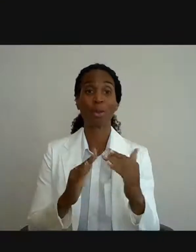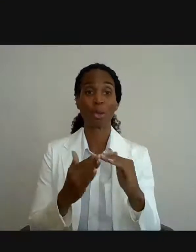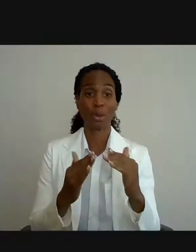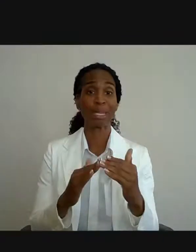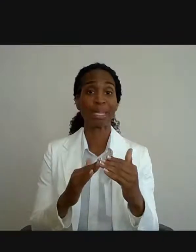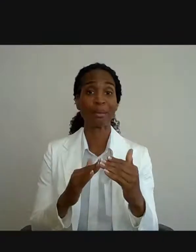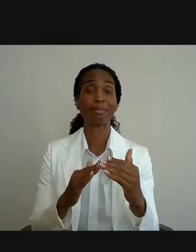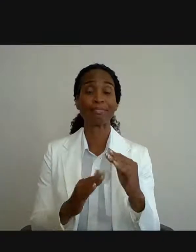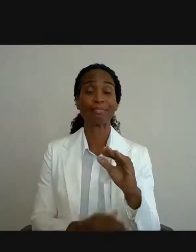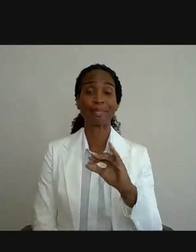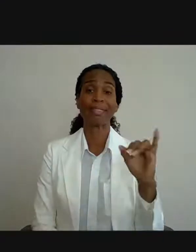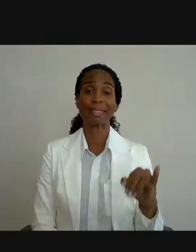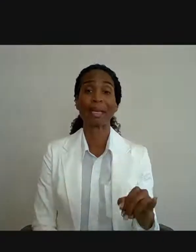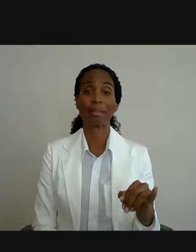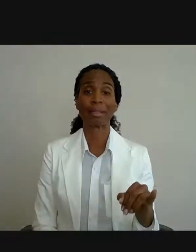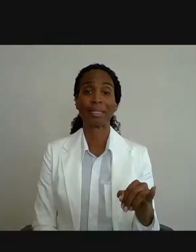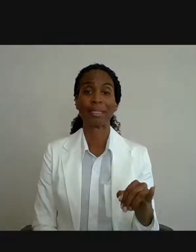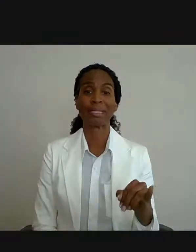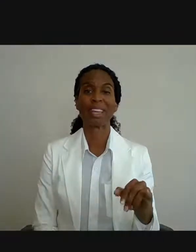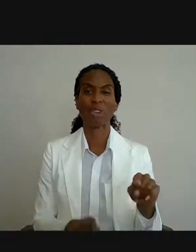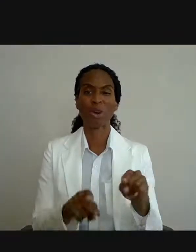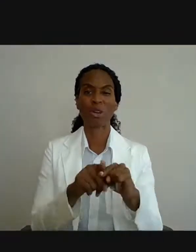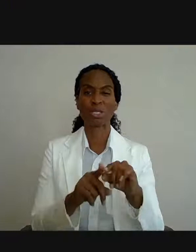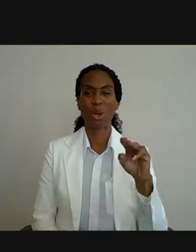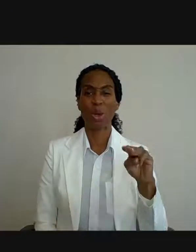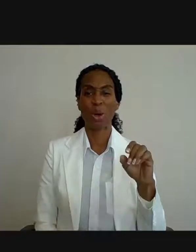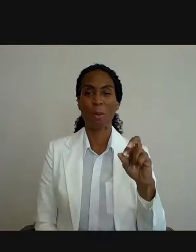of Indianapolis and Marion County.